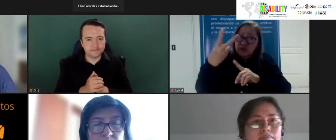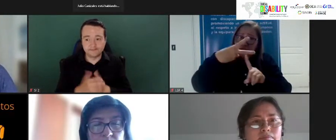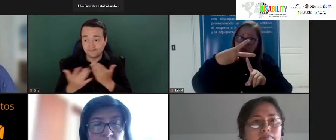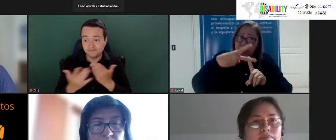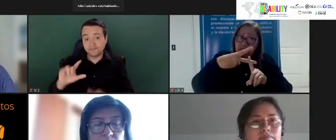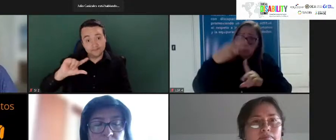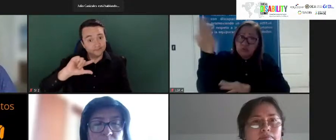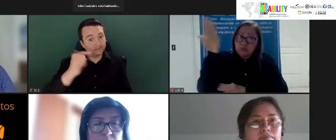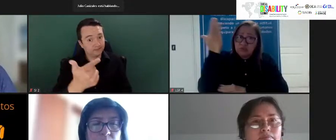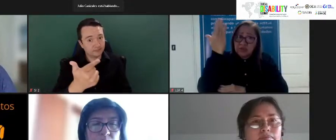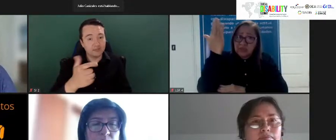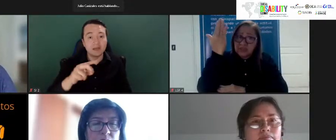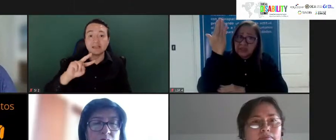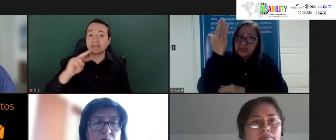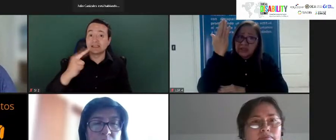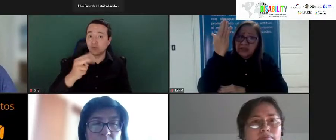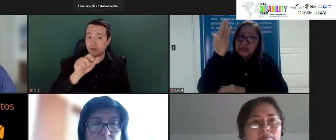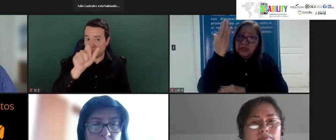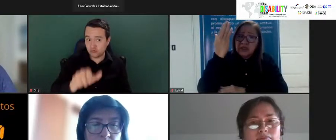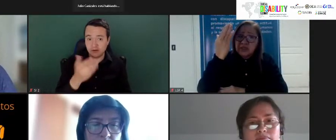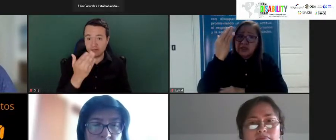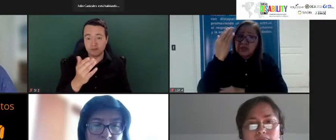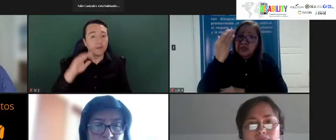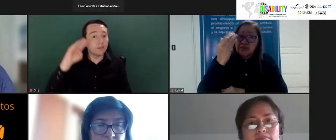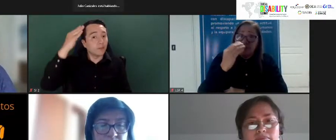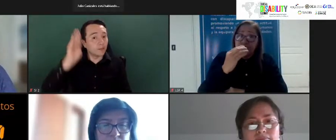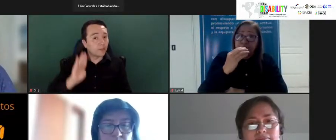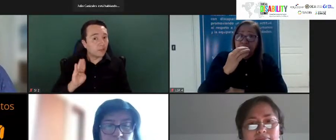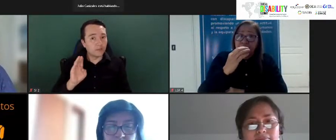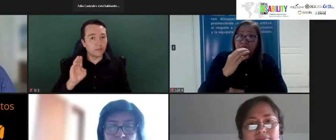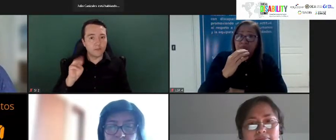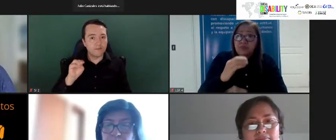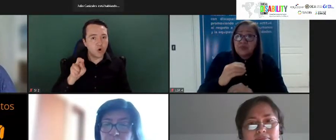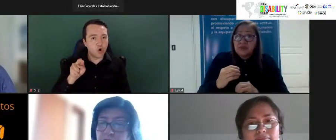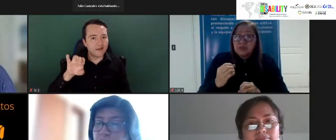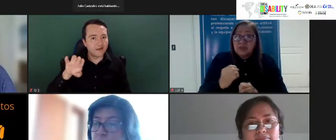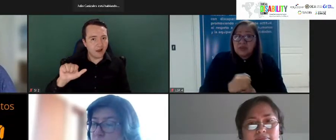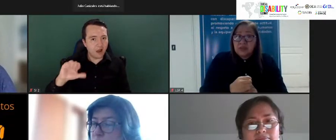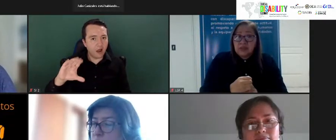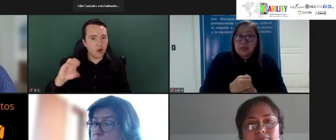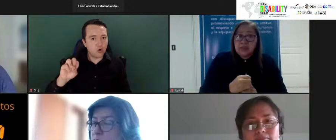second panelist we have bachelor monica cortes